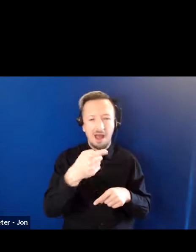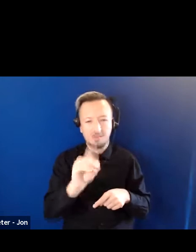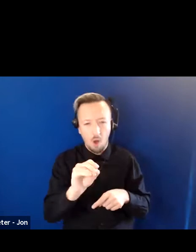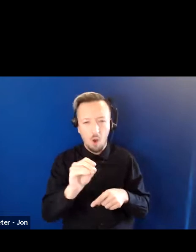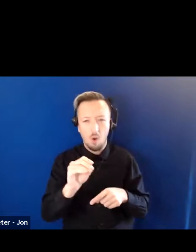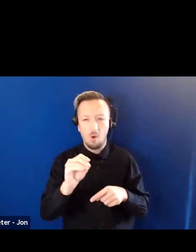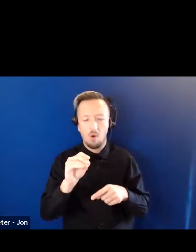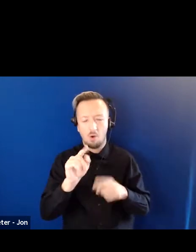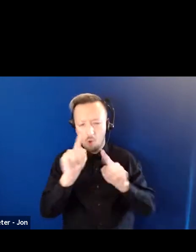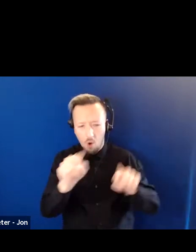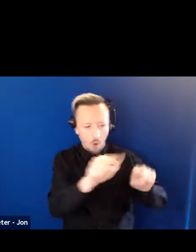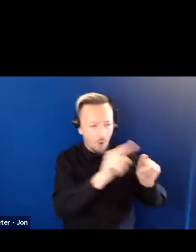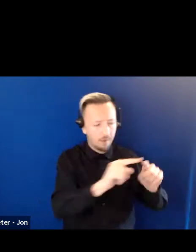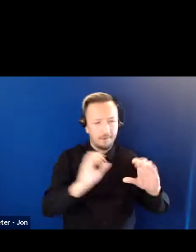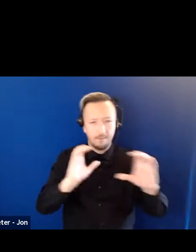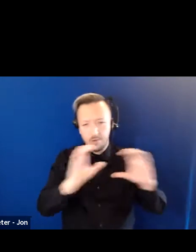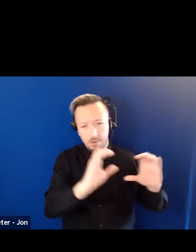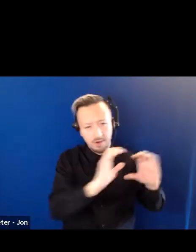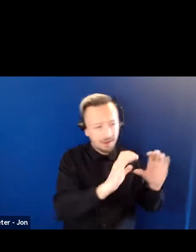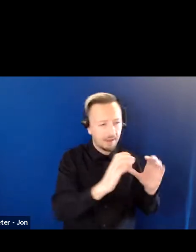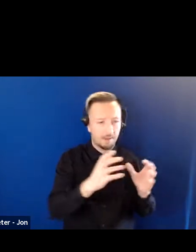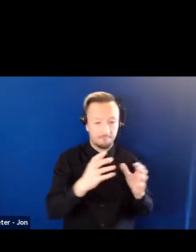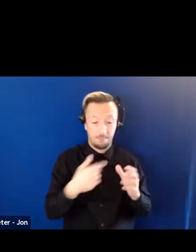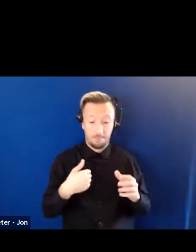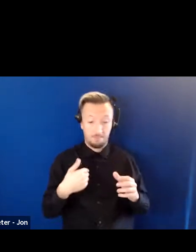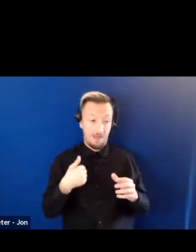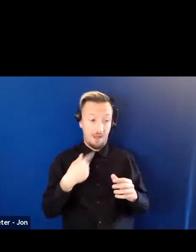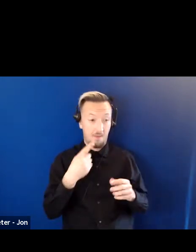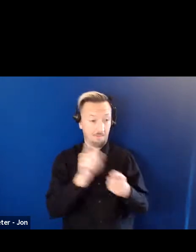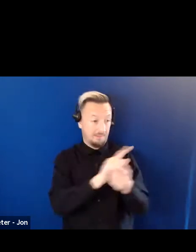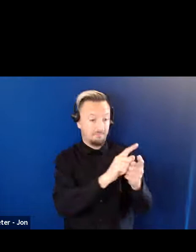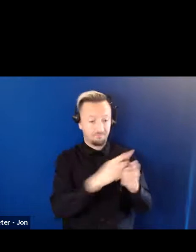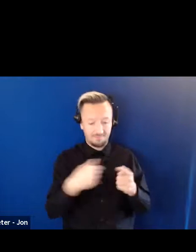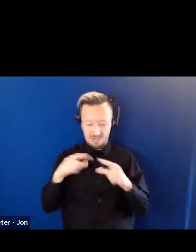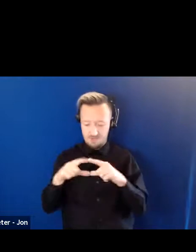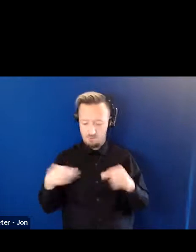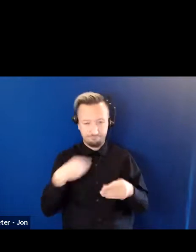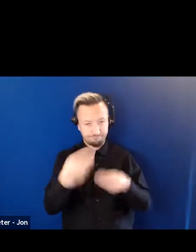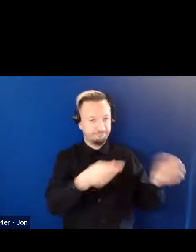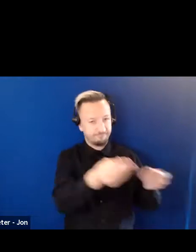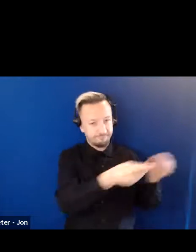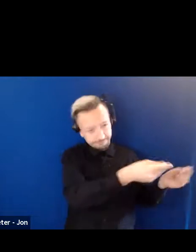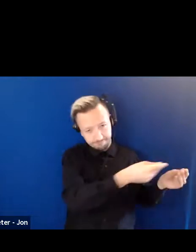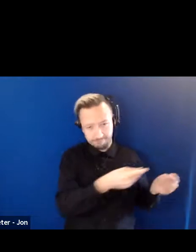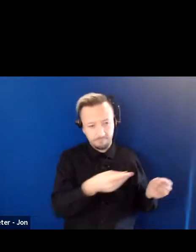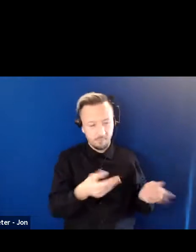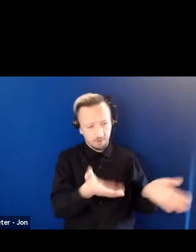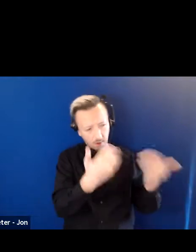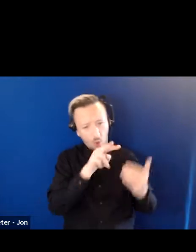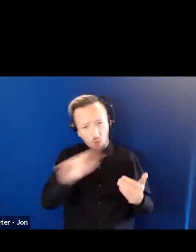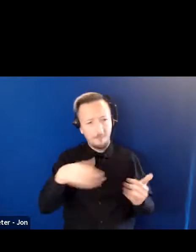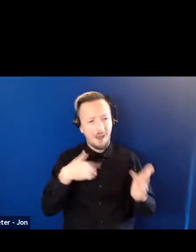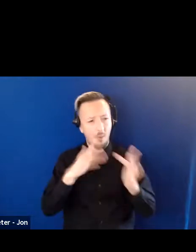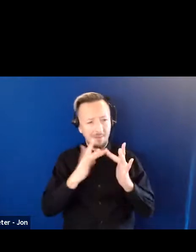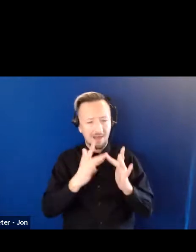people. I usually will pass out my card and say, hey, check us out online. We would love to be able to have you.